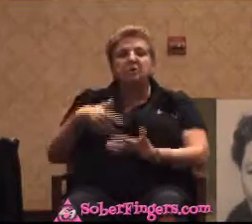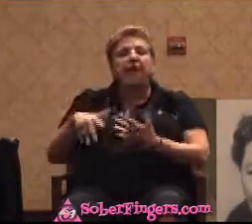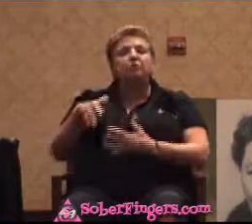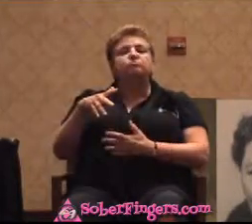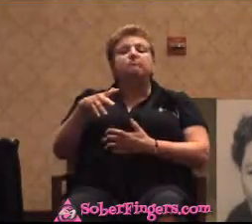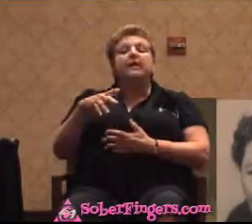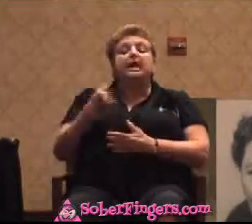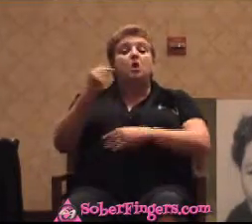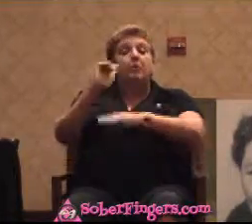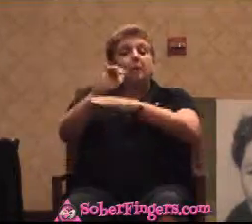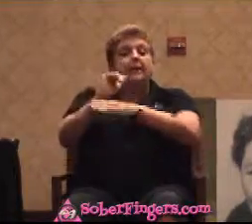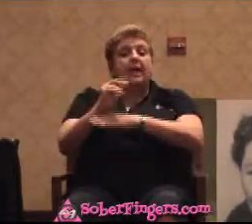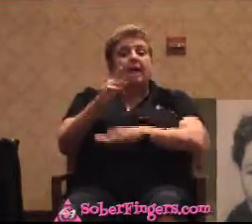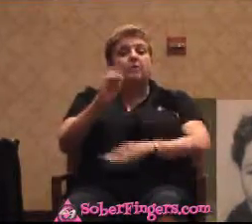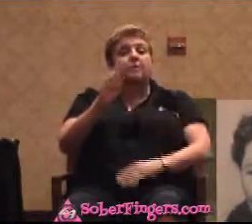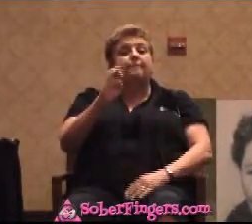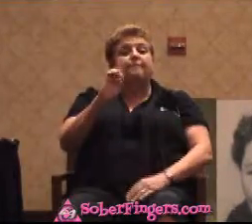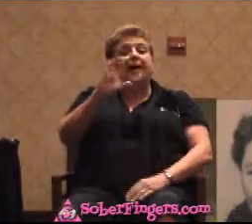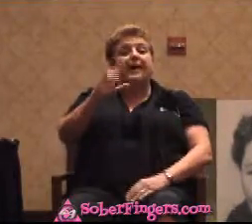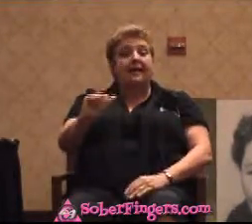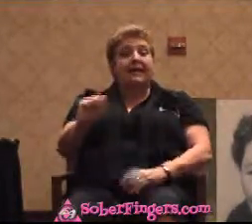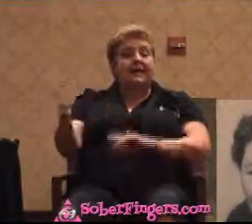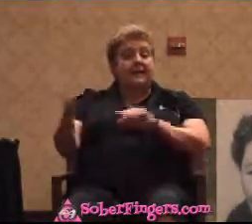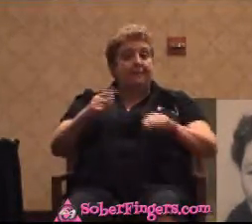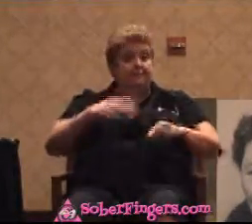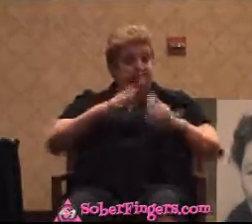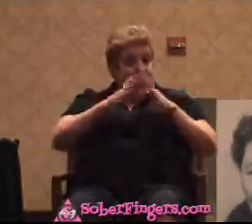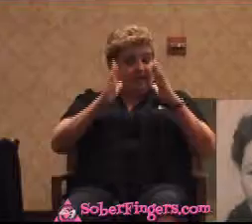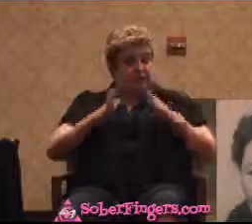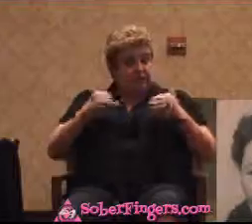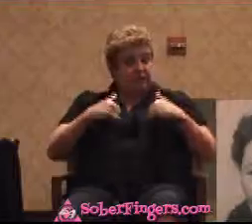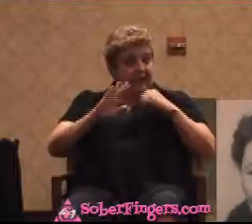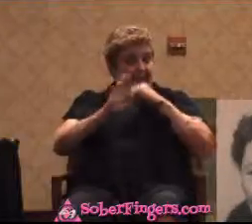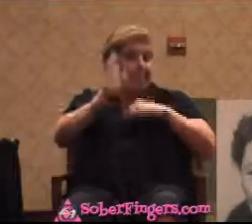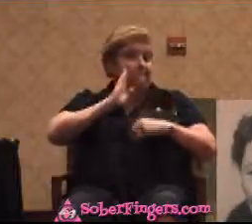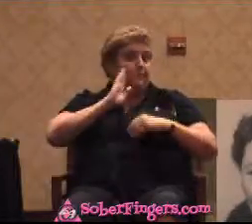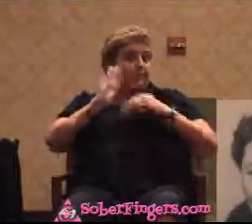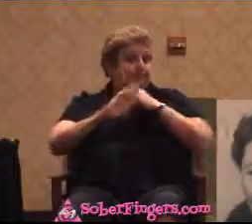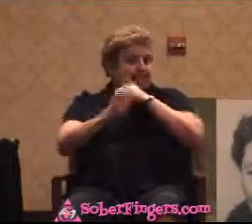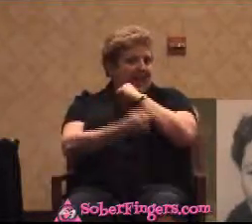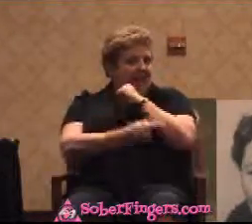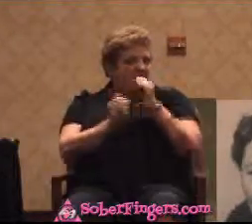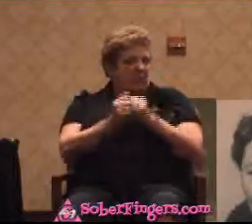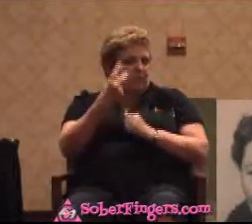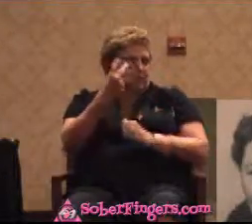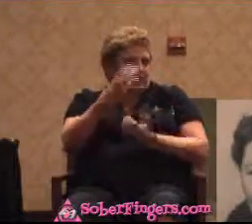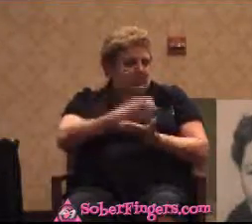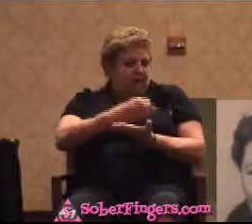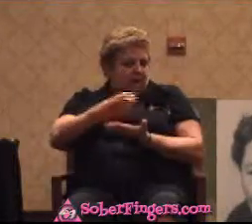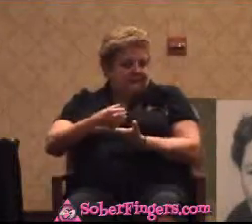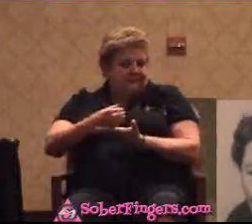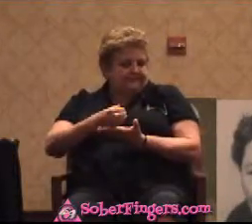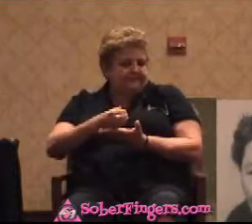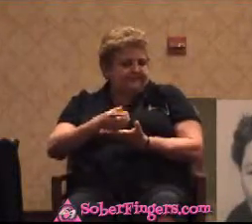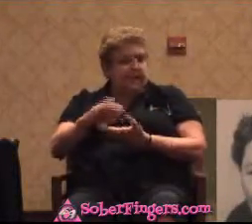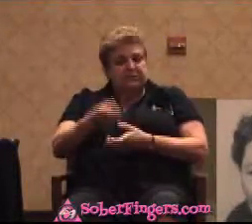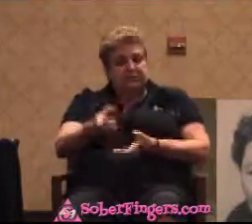night Rebecca comes over to my house and she has a brown bag. 2 bottles in it. She gives me one and she takes